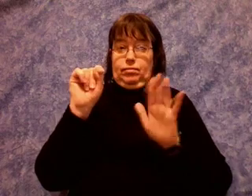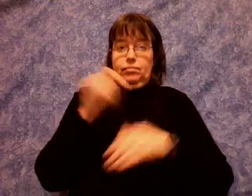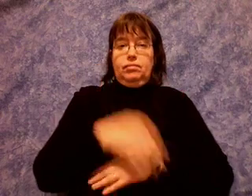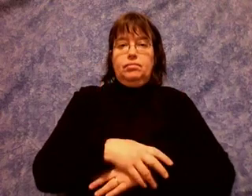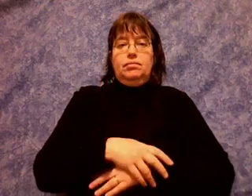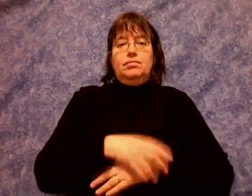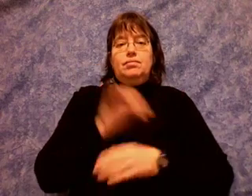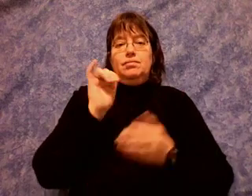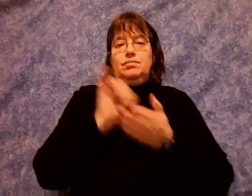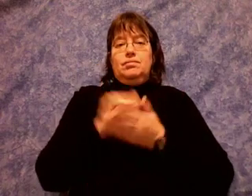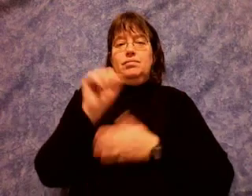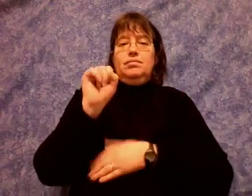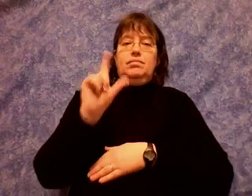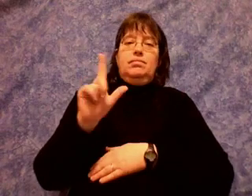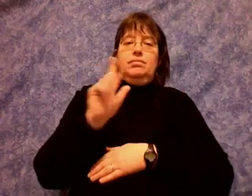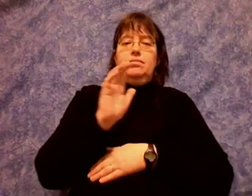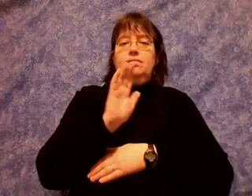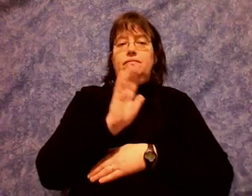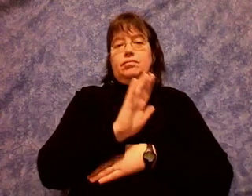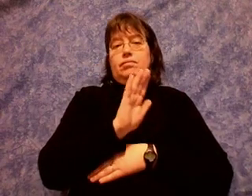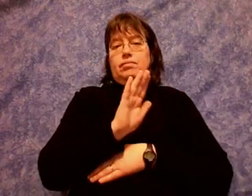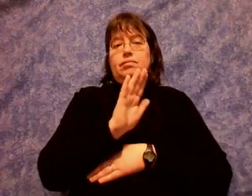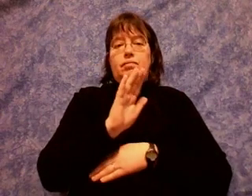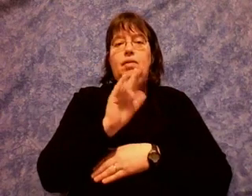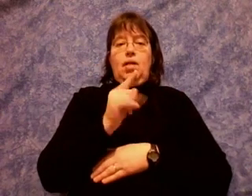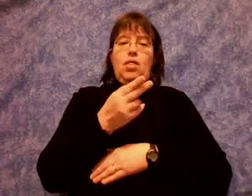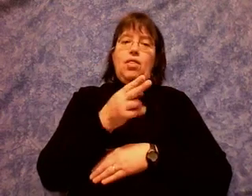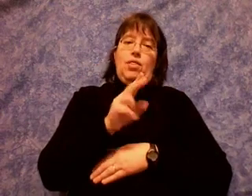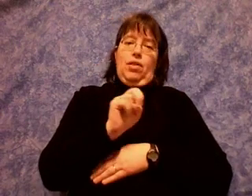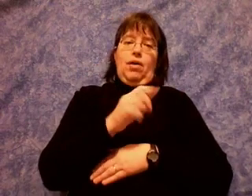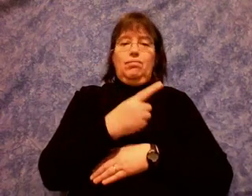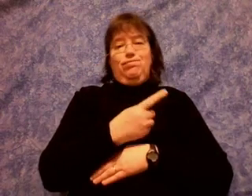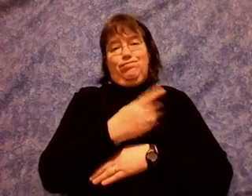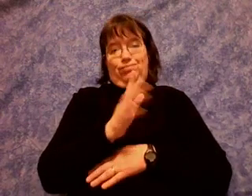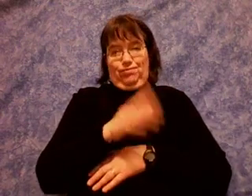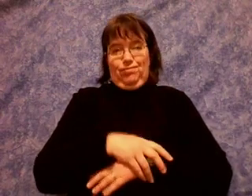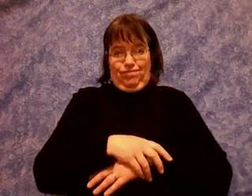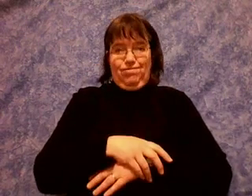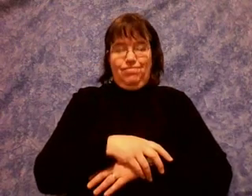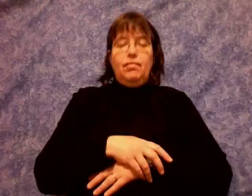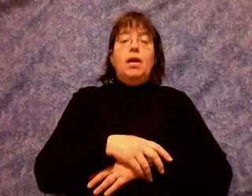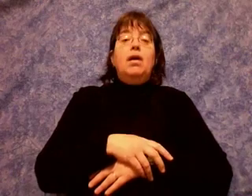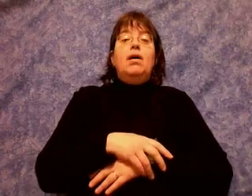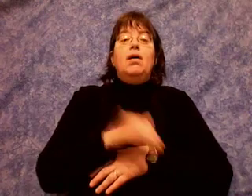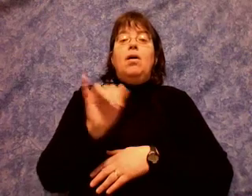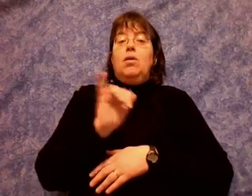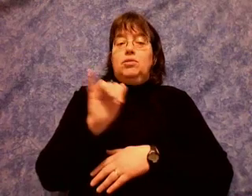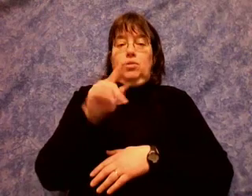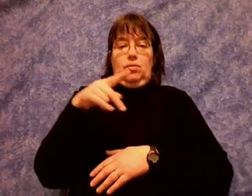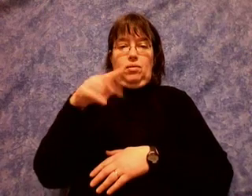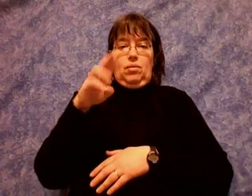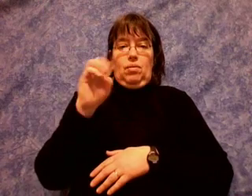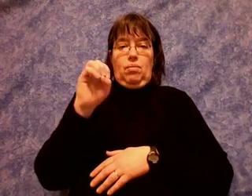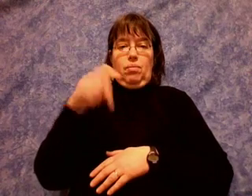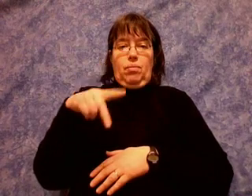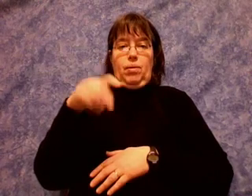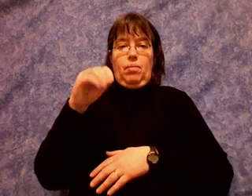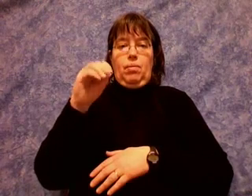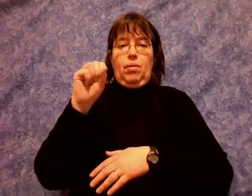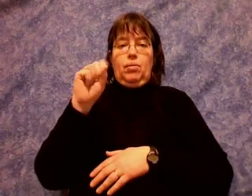That's the cat. American Sign Language does have a the. Also,